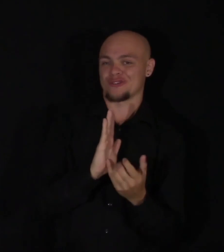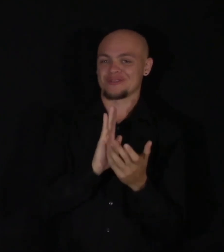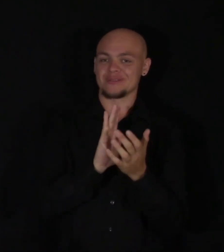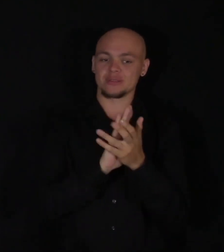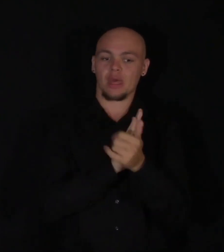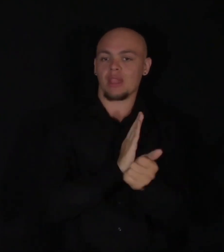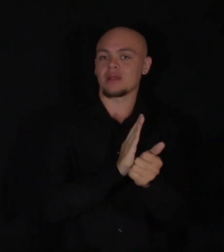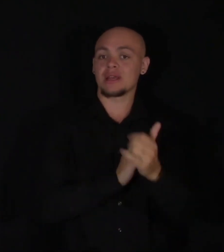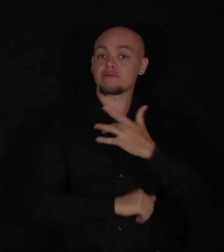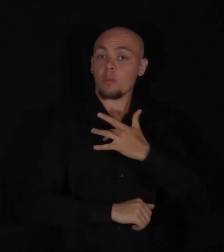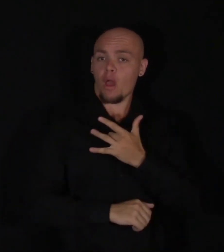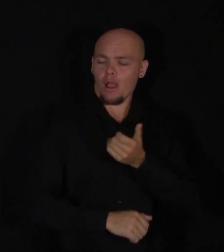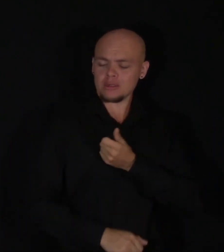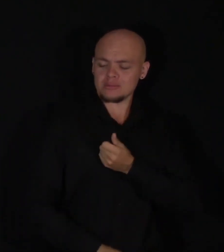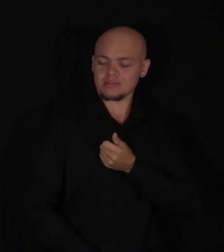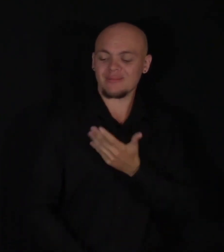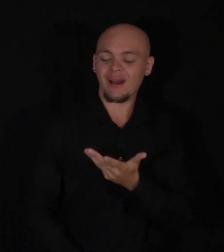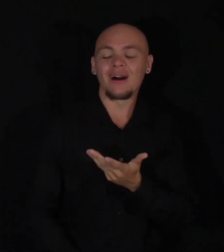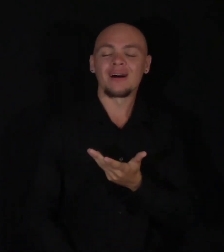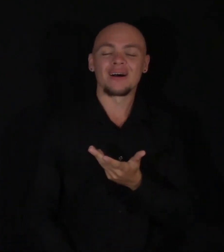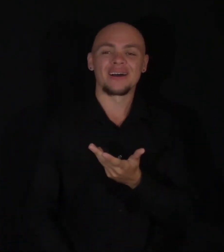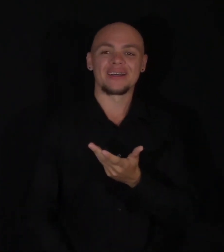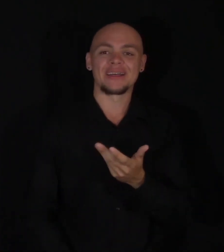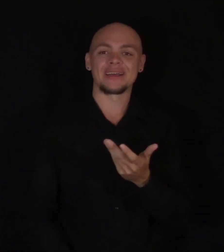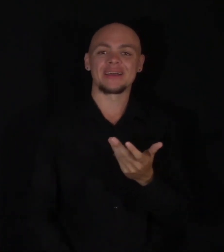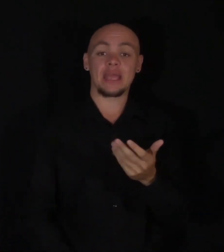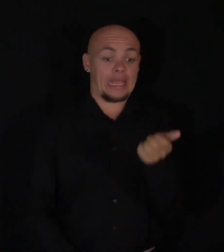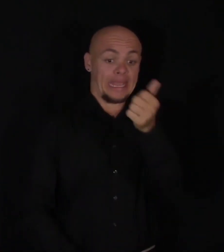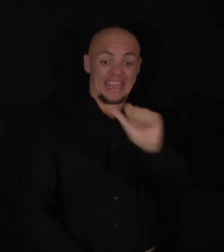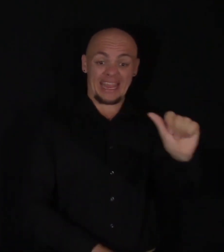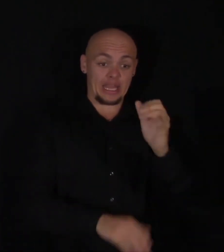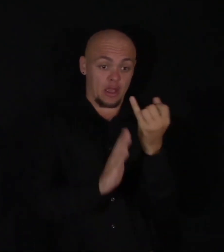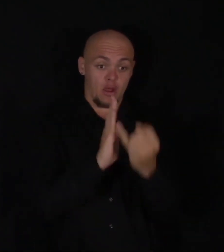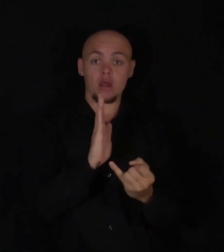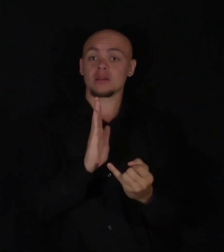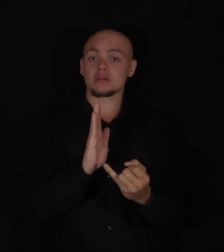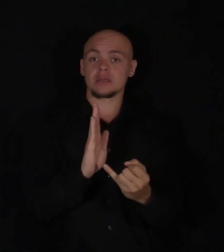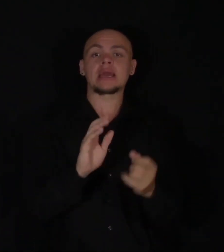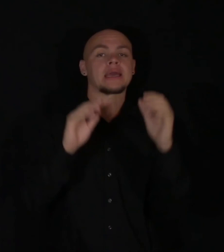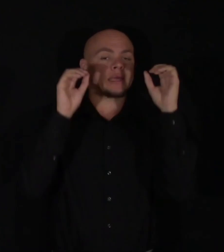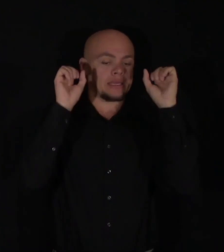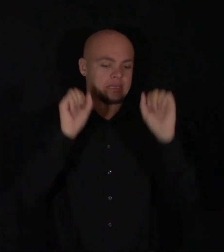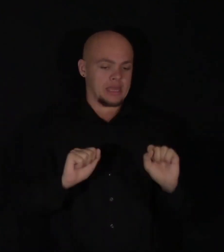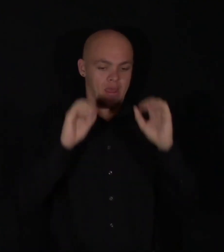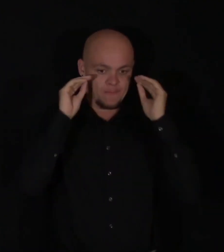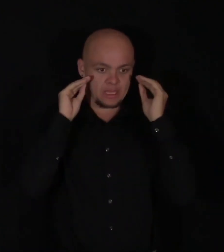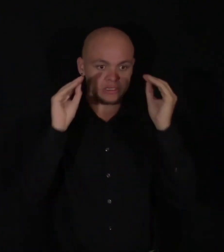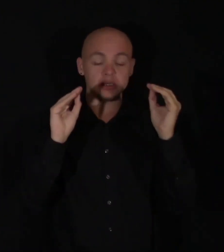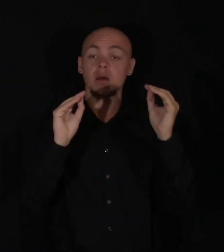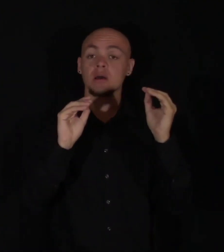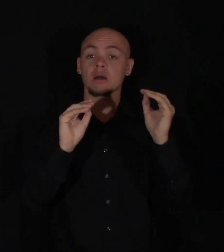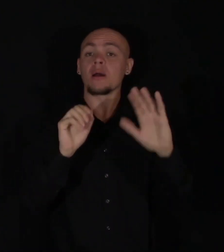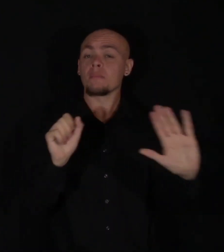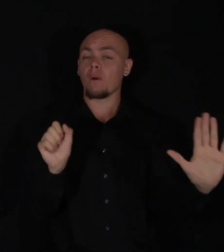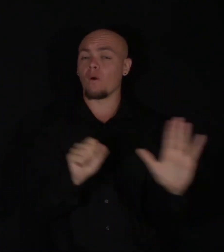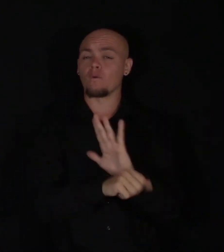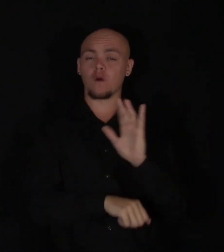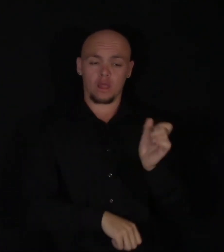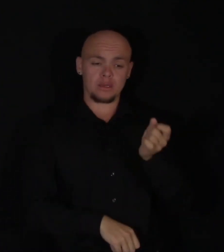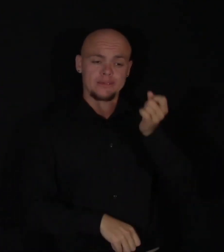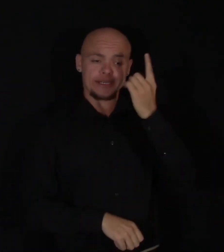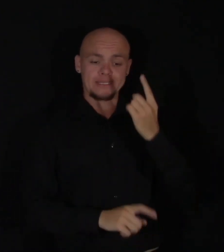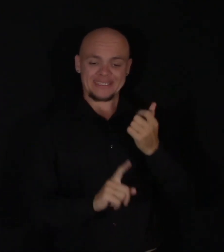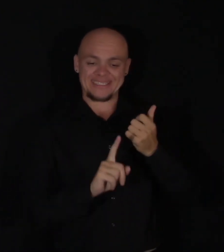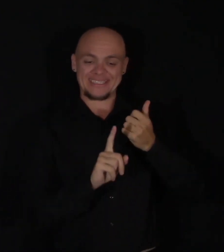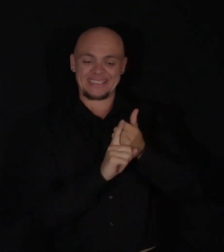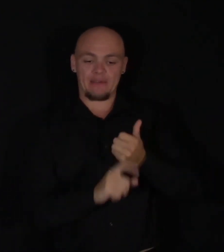It comes from the heart. And like any art, it can definitely be taught. But to fully gain self-expression in